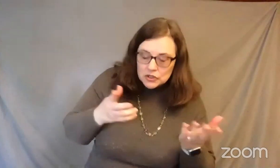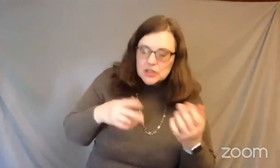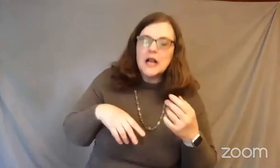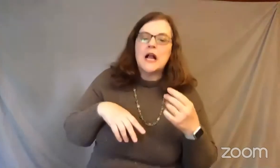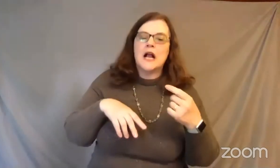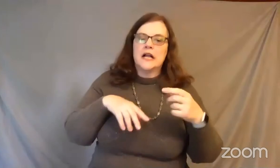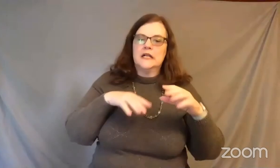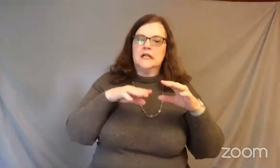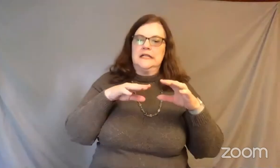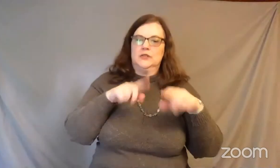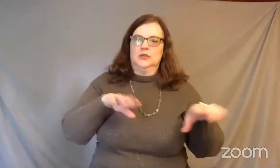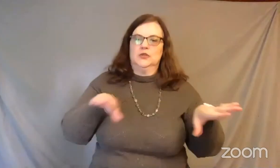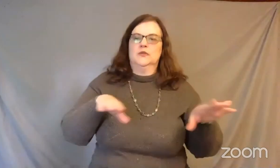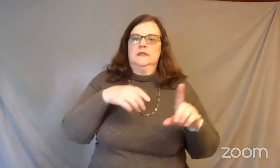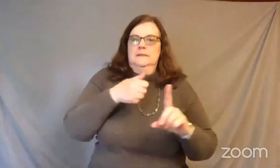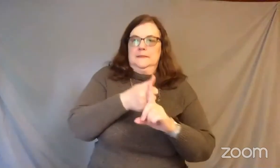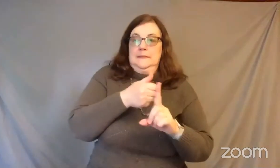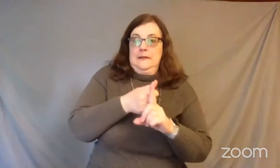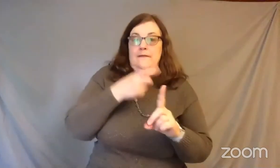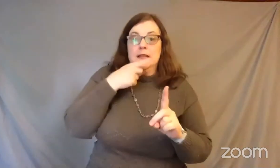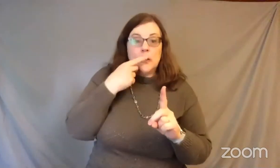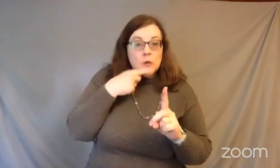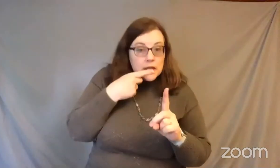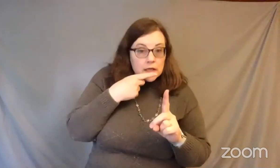bilinguals in this situation use the WH question.